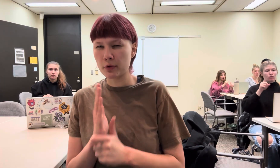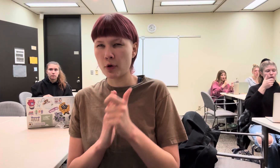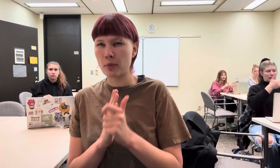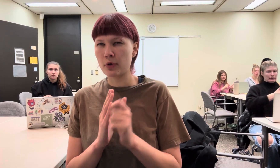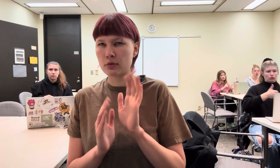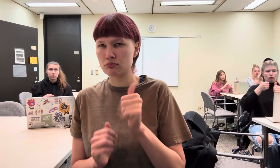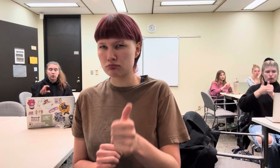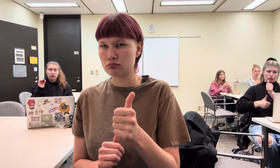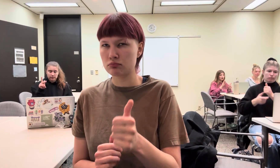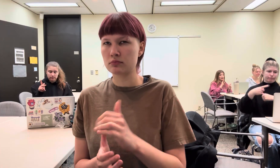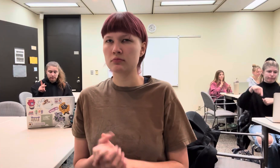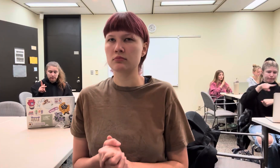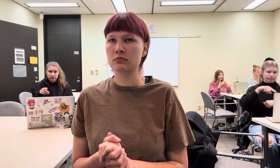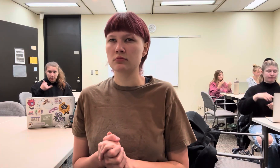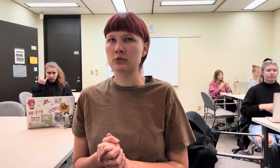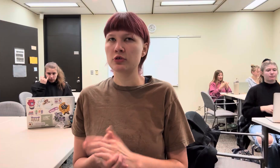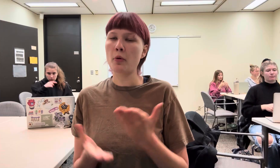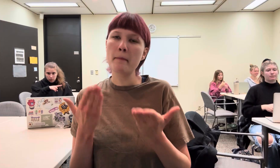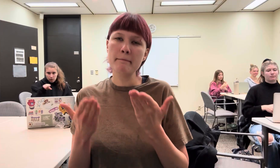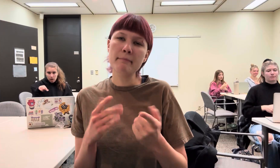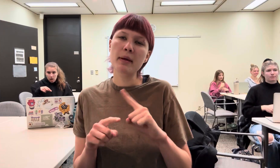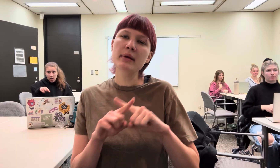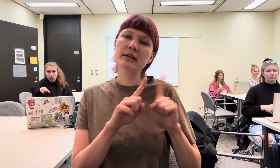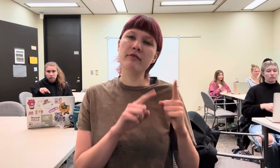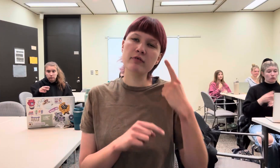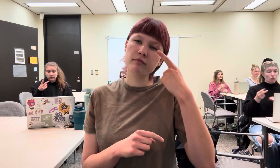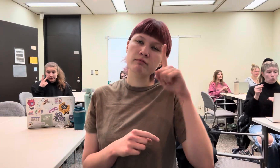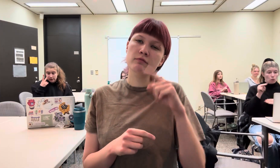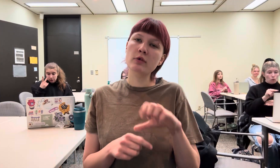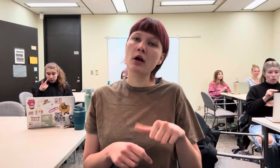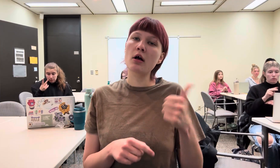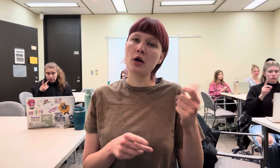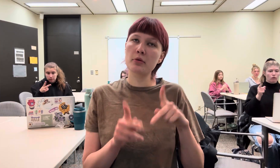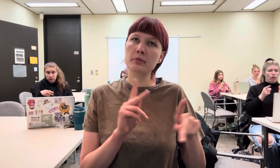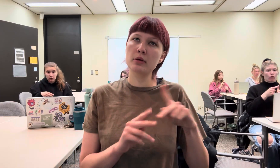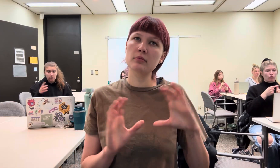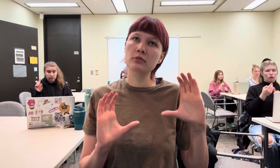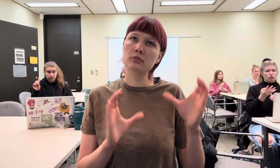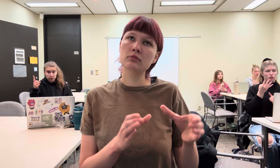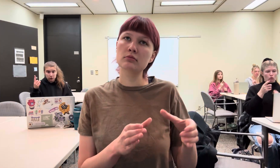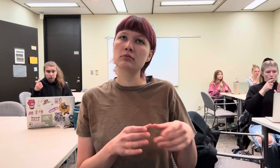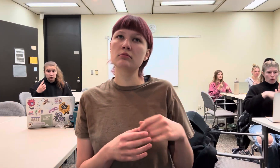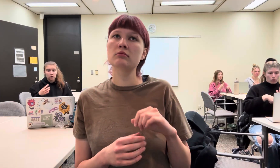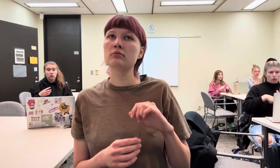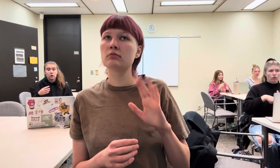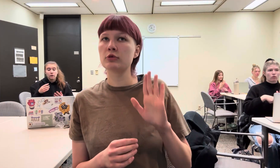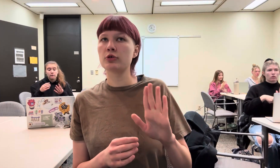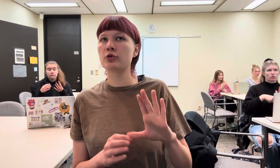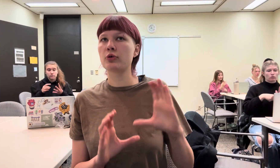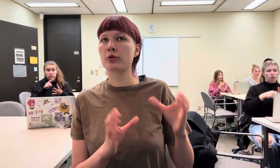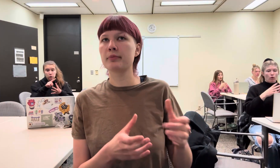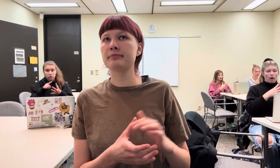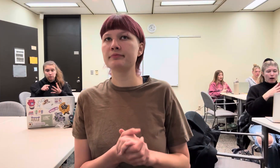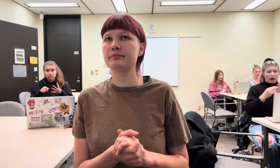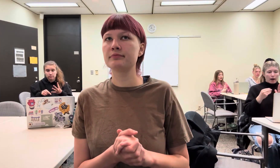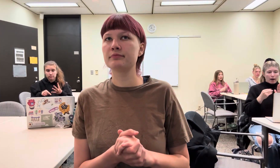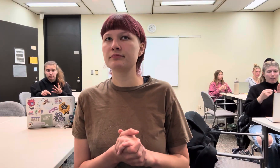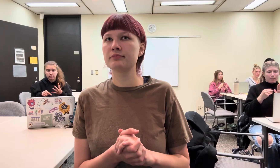so if we look, you have the first 4 of these are copied from analyzing different accounts of assassination of